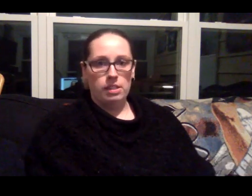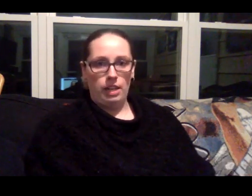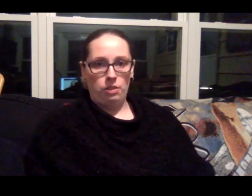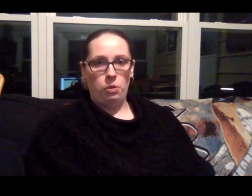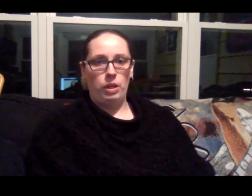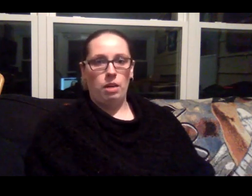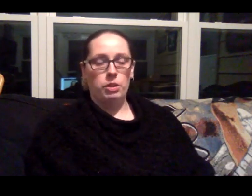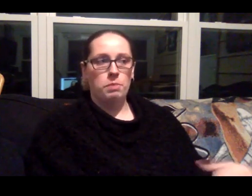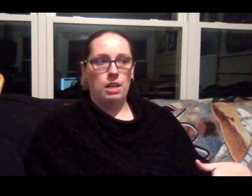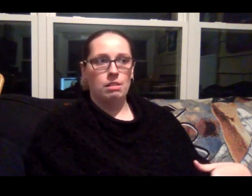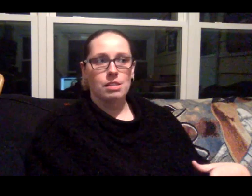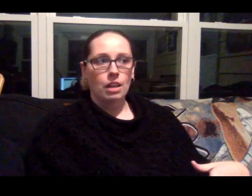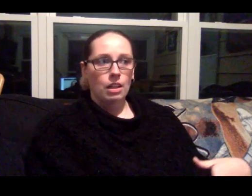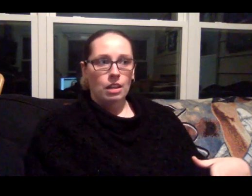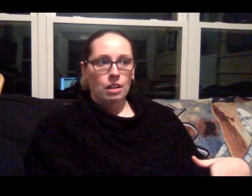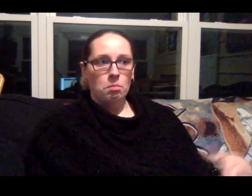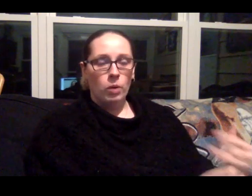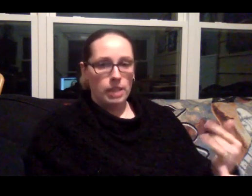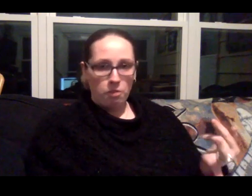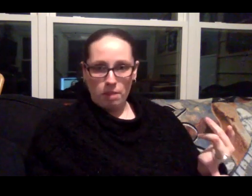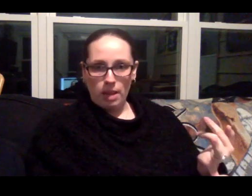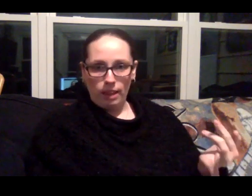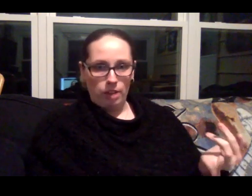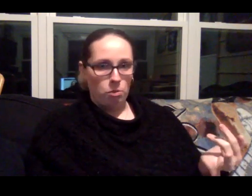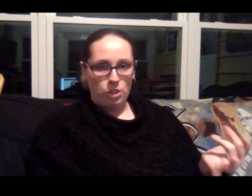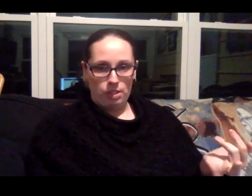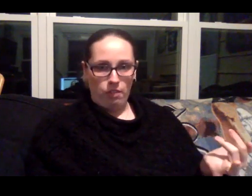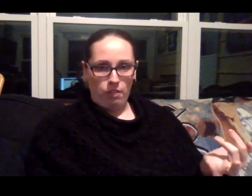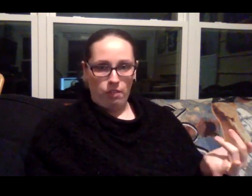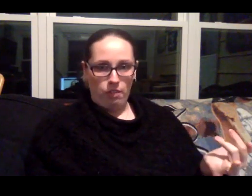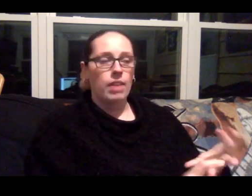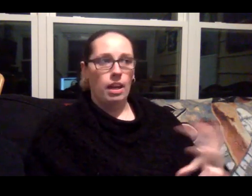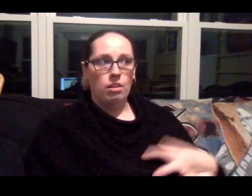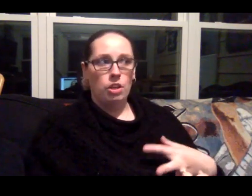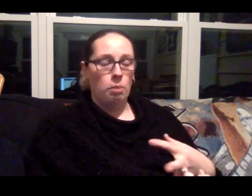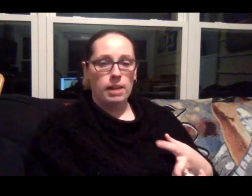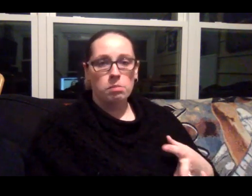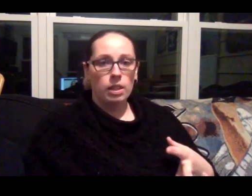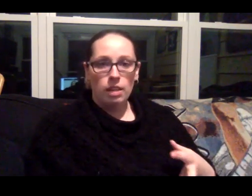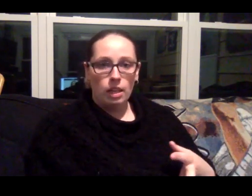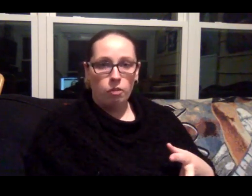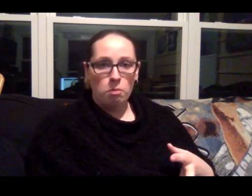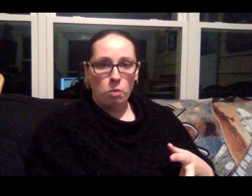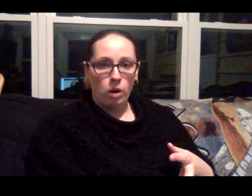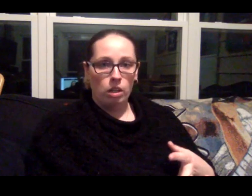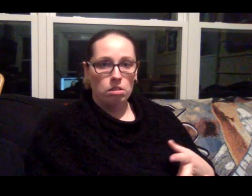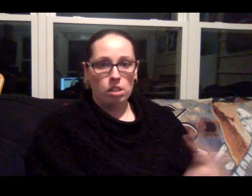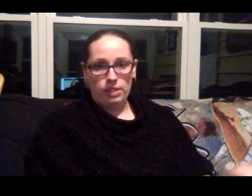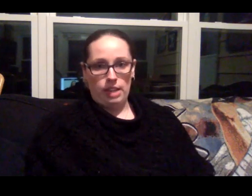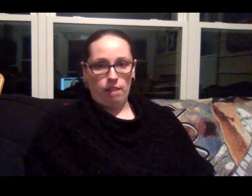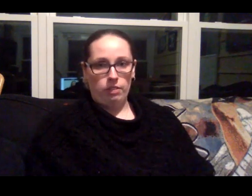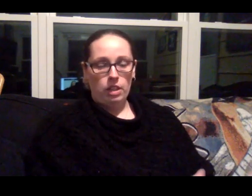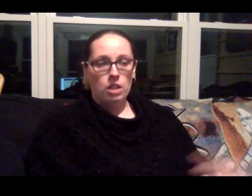increased the next school year, which means more time for them out of the classroom, which isn't fair. And then, you know, possibly the need for more